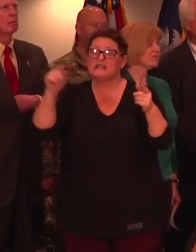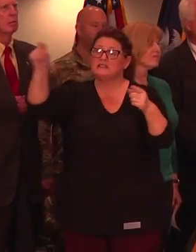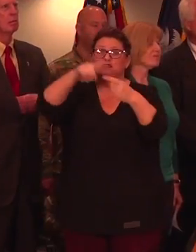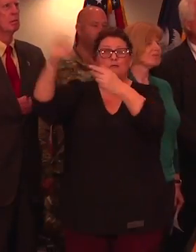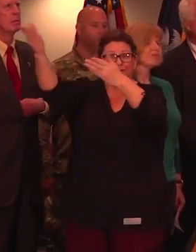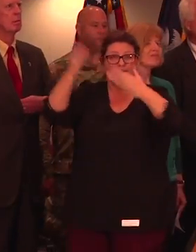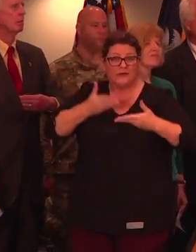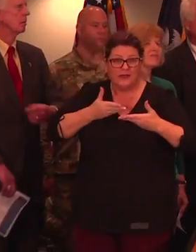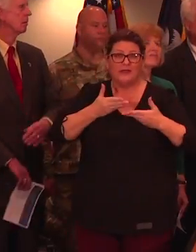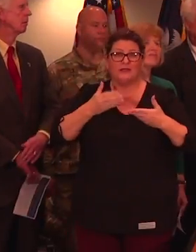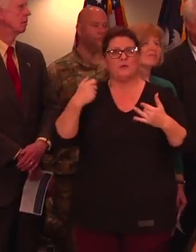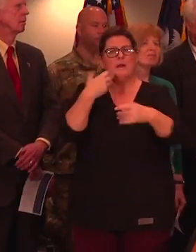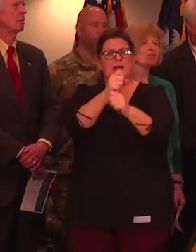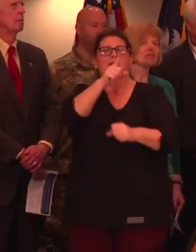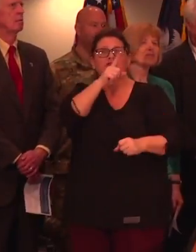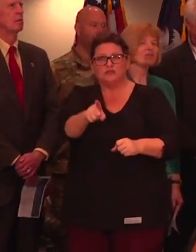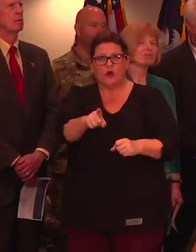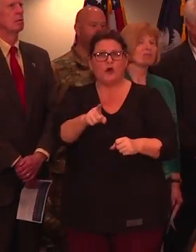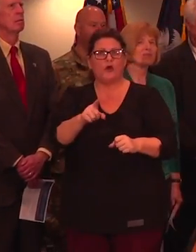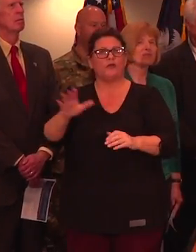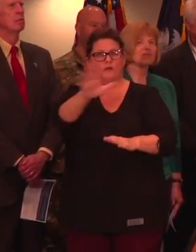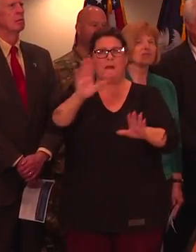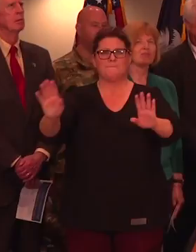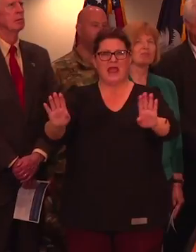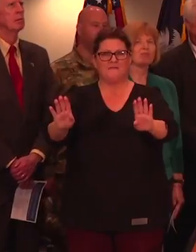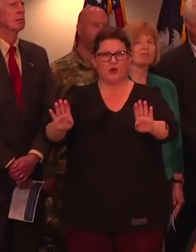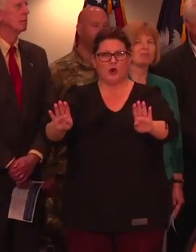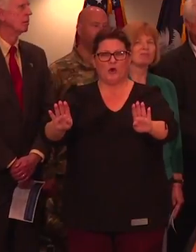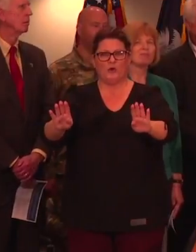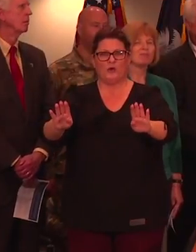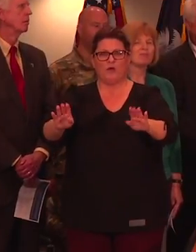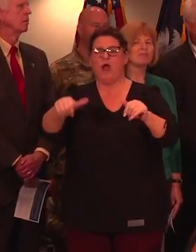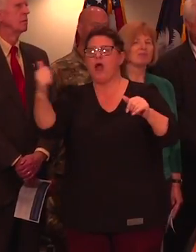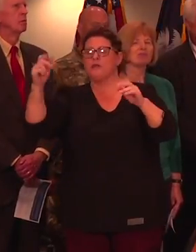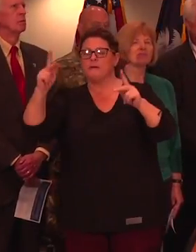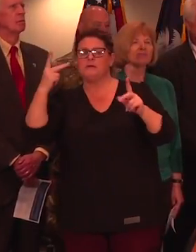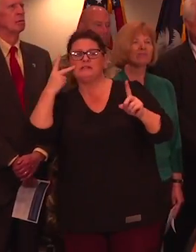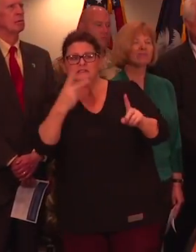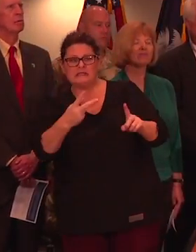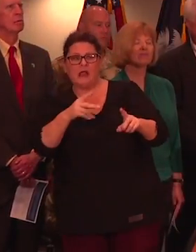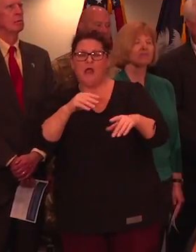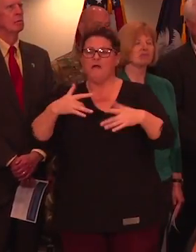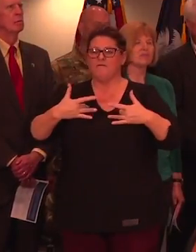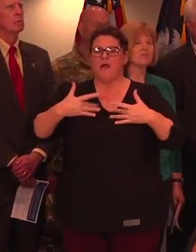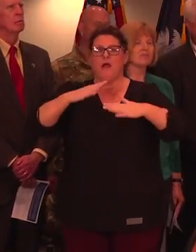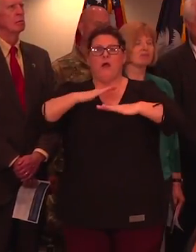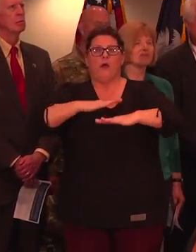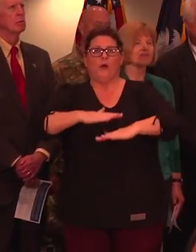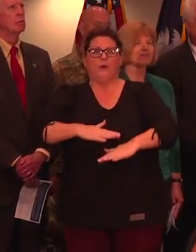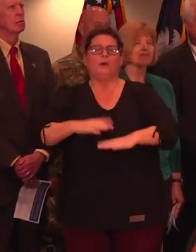we're trying to reassure people to prevent behaviors that have a ripple effect that affect others in the community based